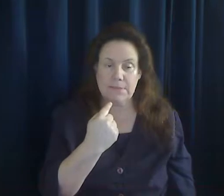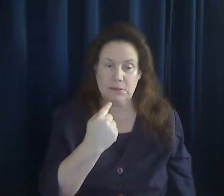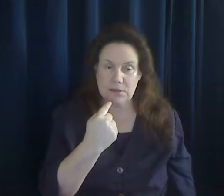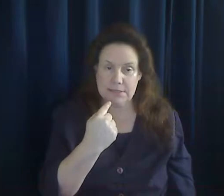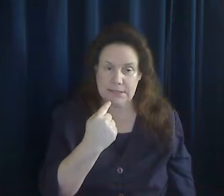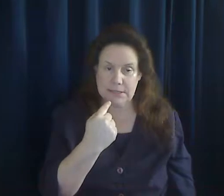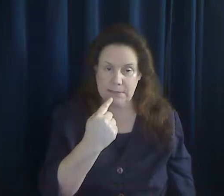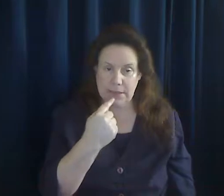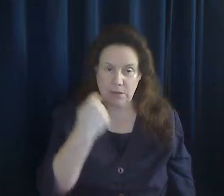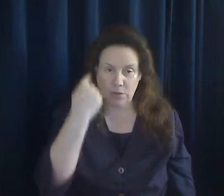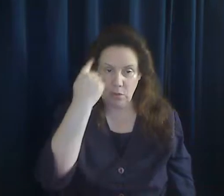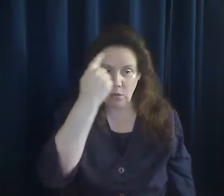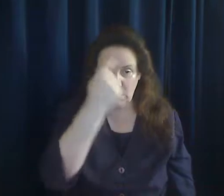Something looks like something.